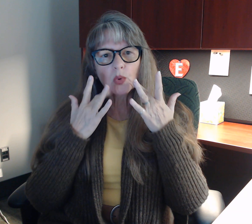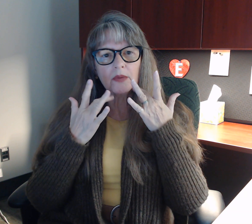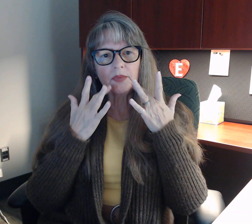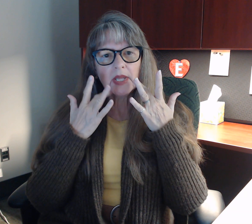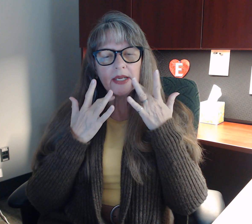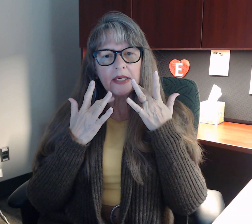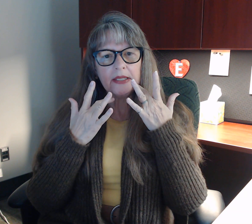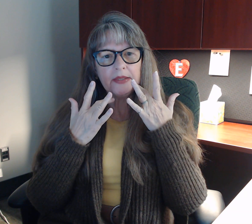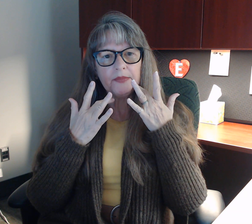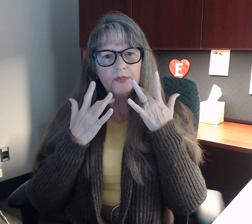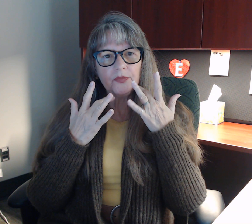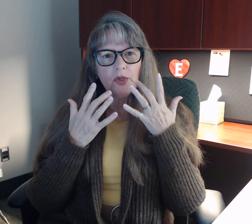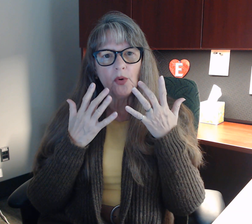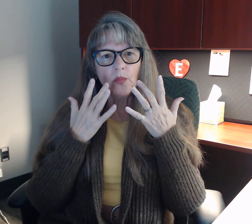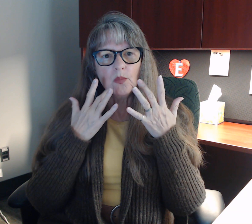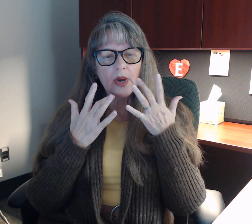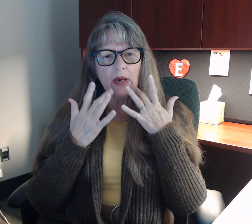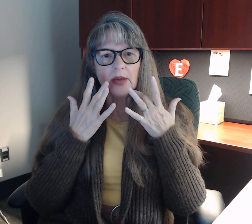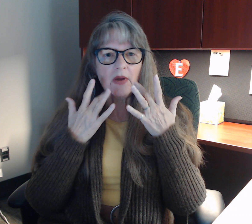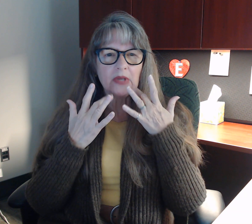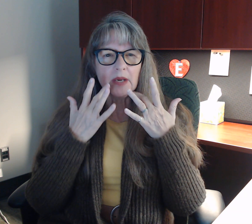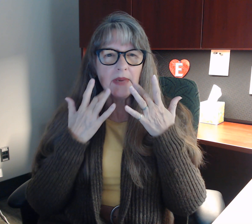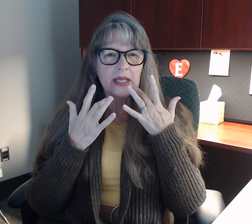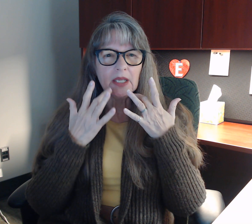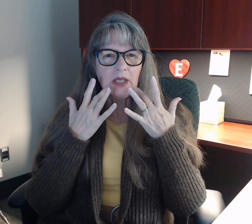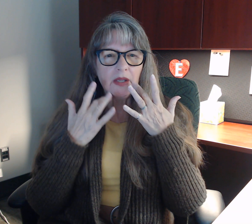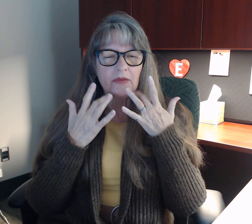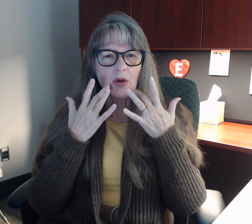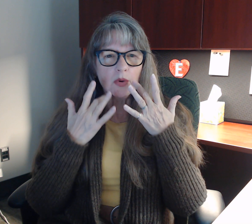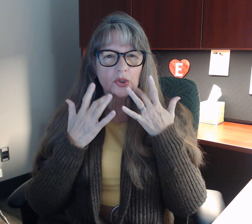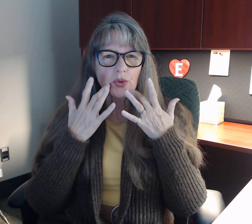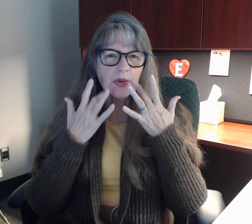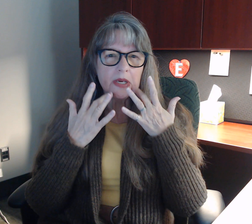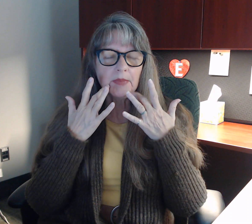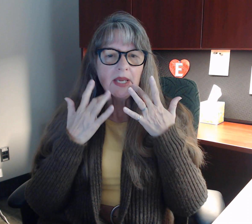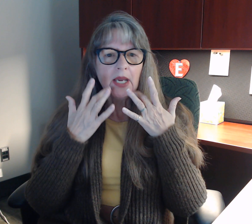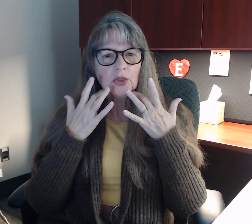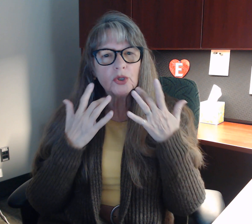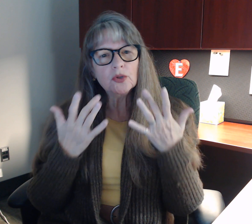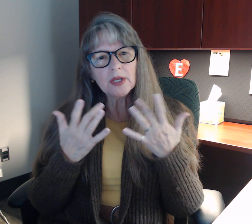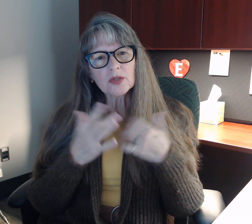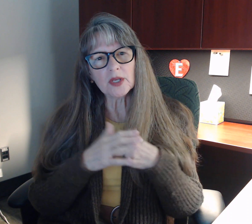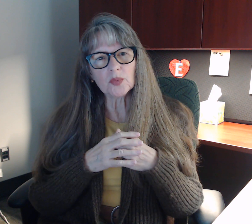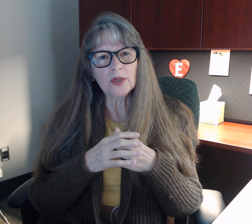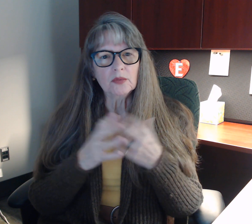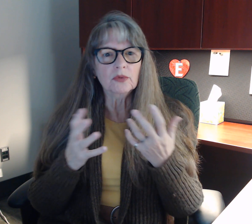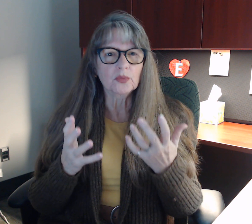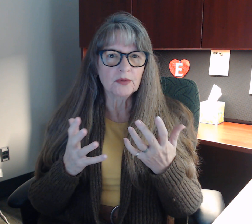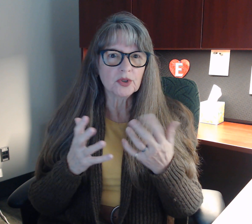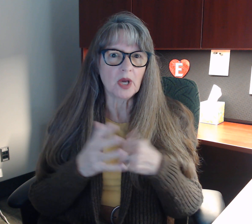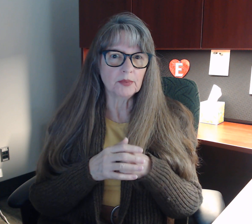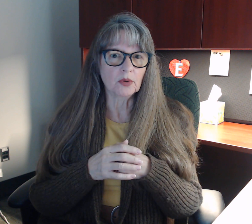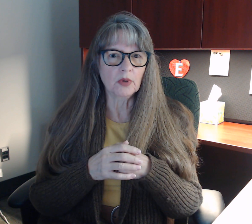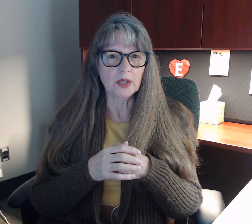of like, I don't have a lot of money if I go on a trip, and you could do that. So that's why you thrift shopped or garage